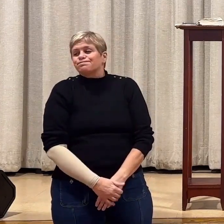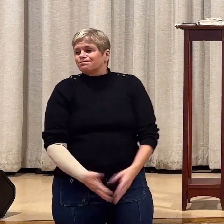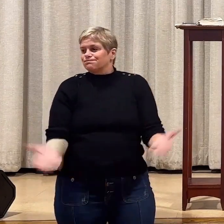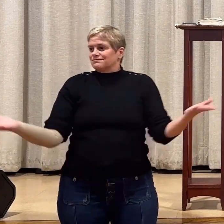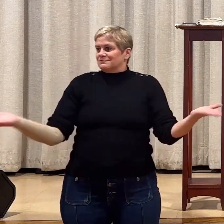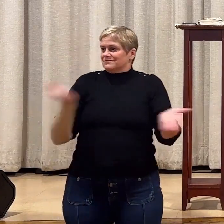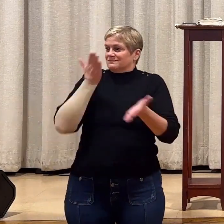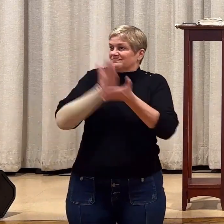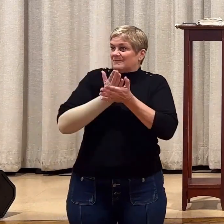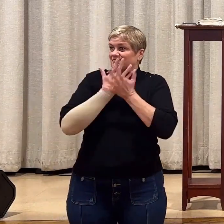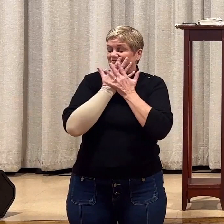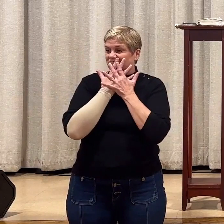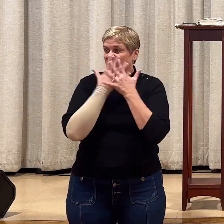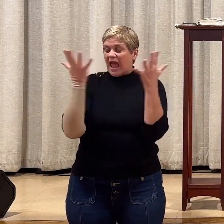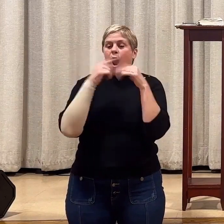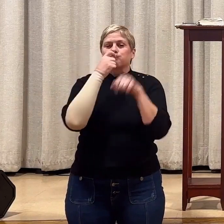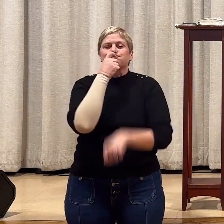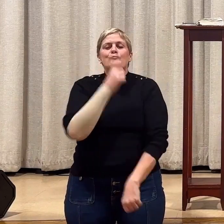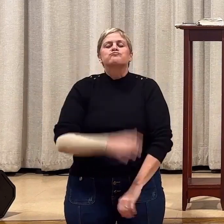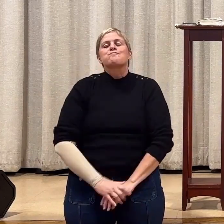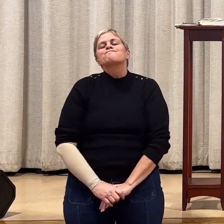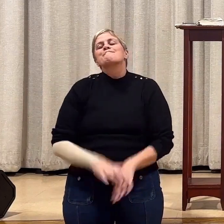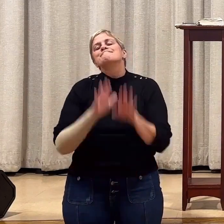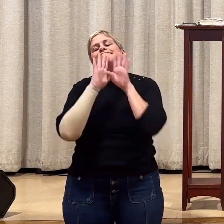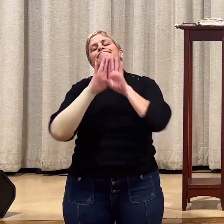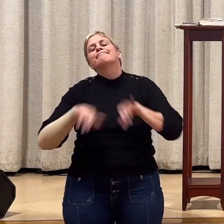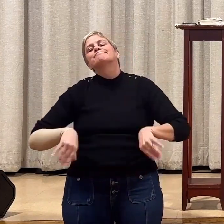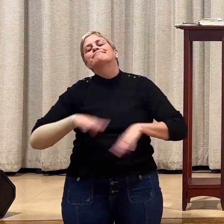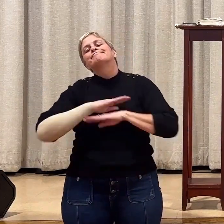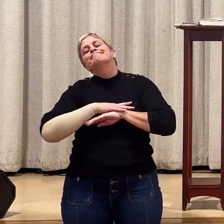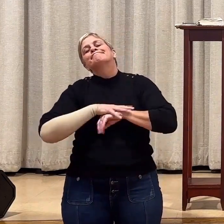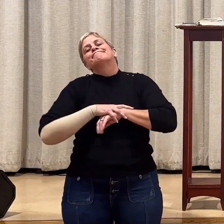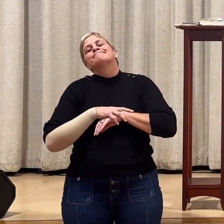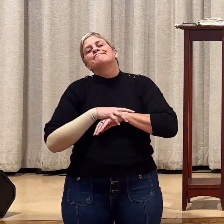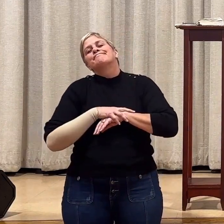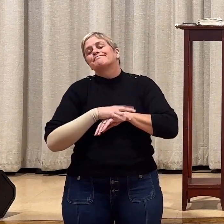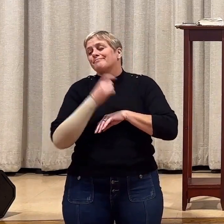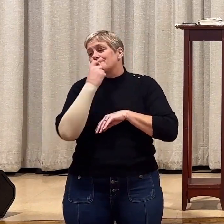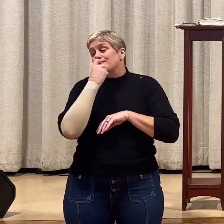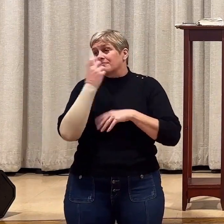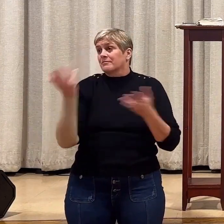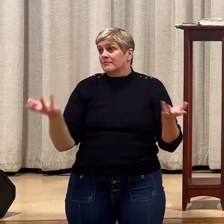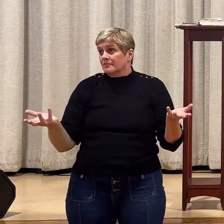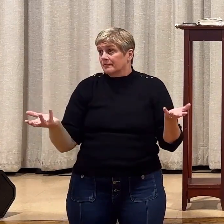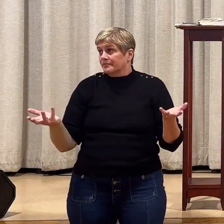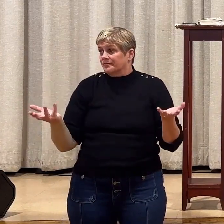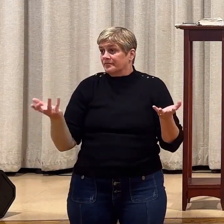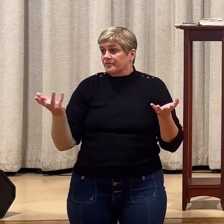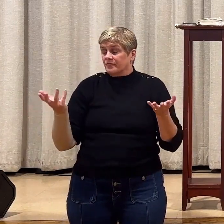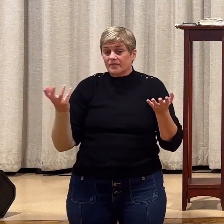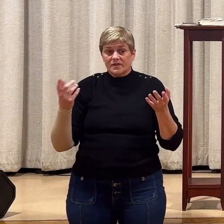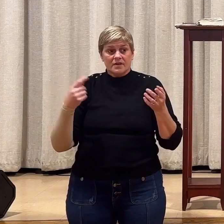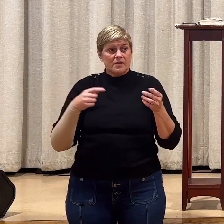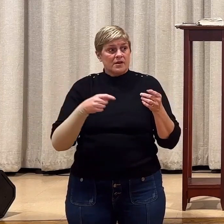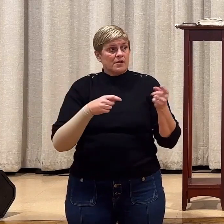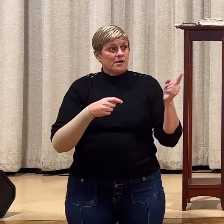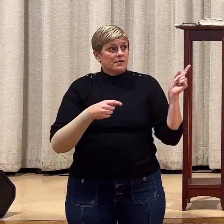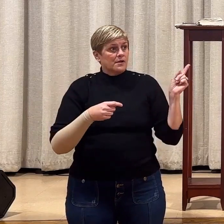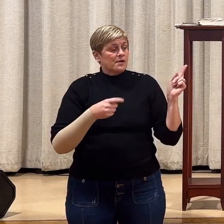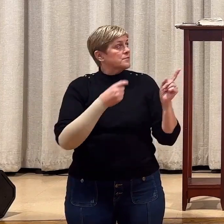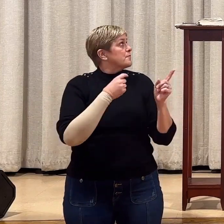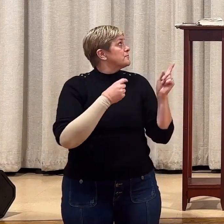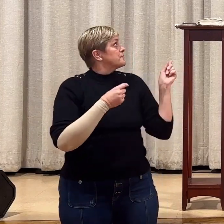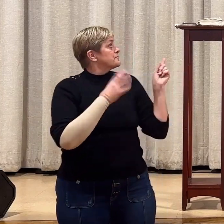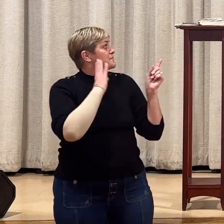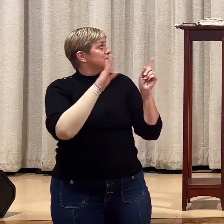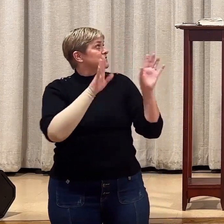And all of a sudden, it becomes like totally peaceful, totally content. All right? You can put the binky and it'll just calm